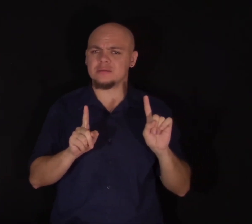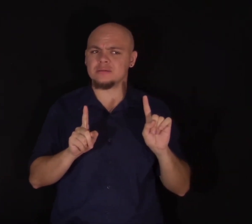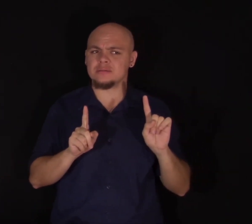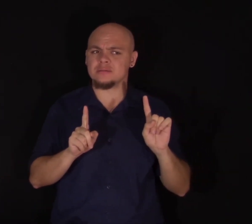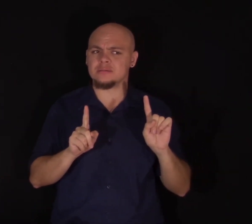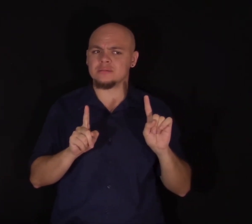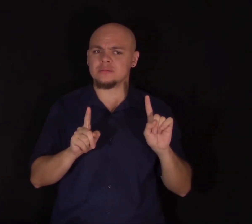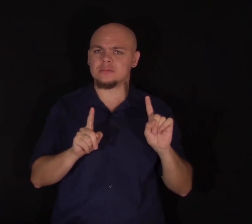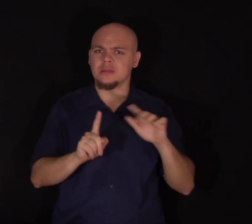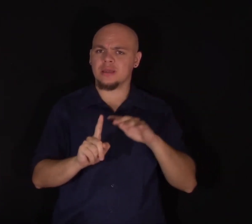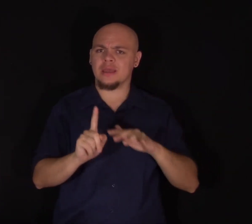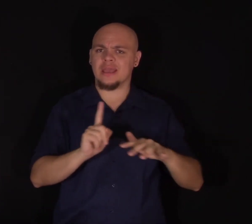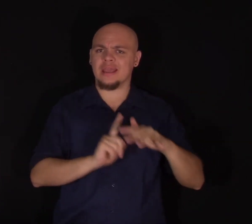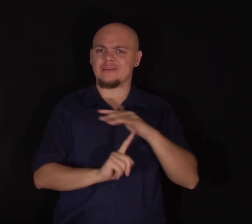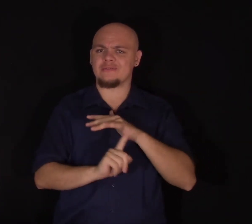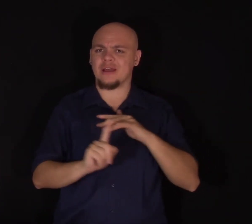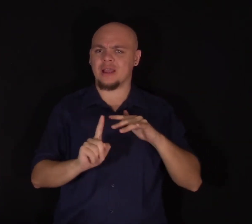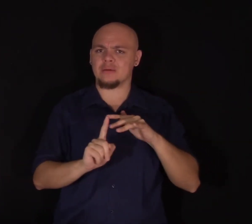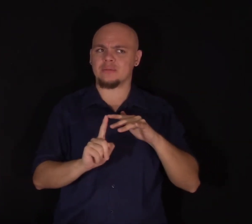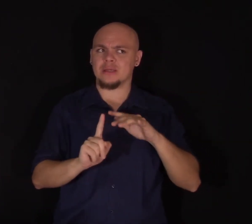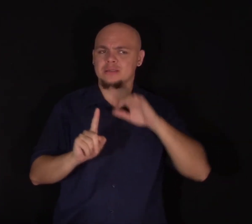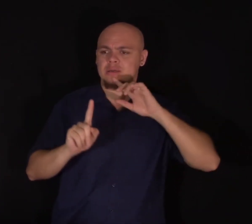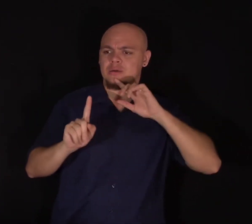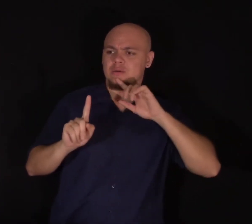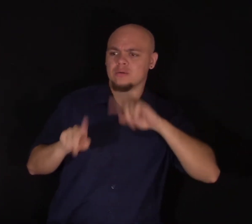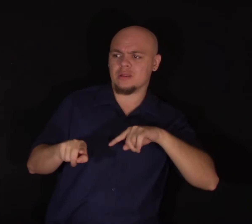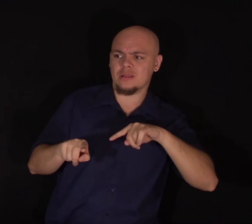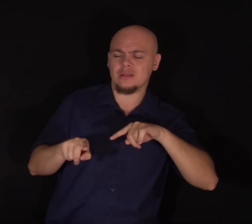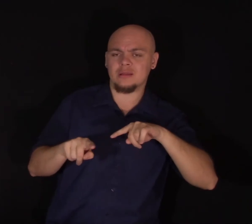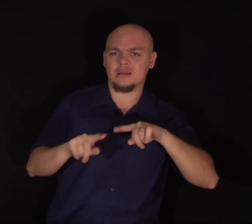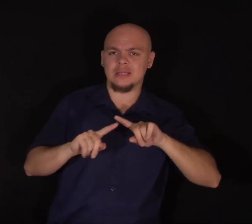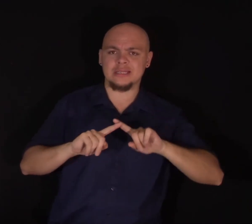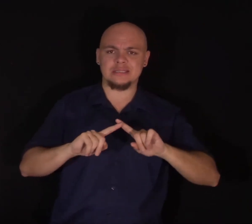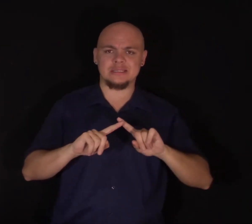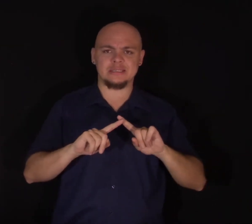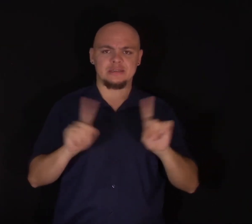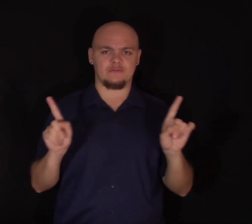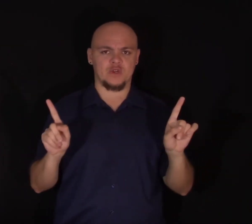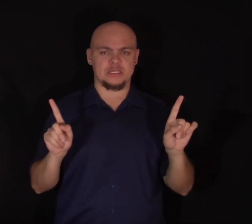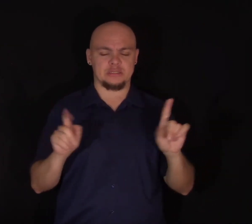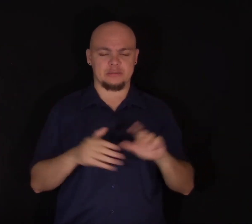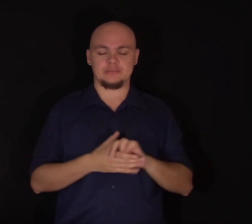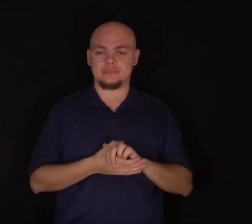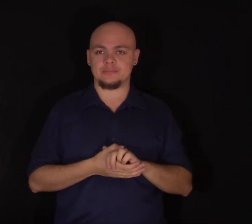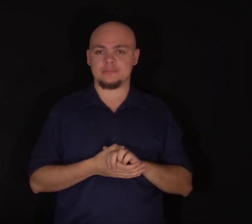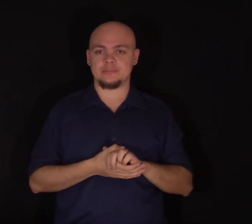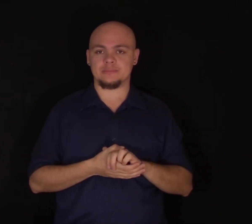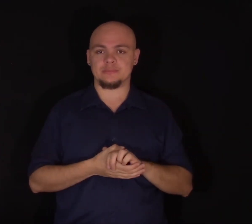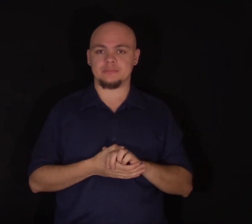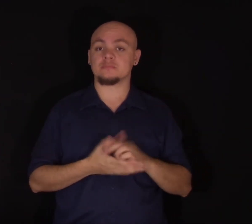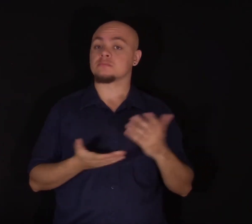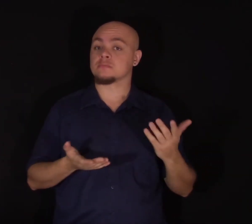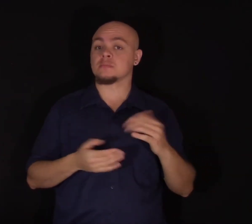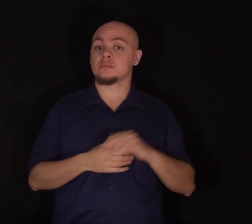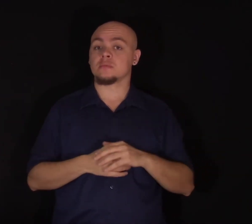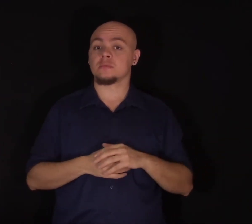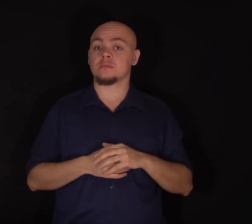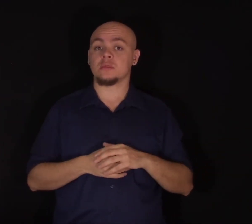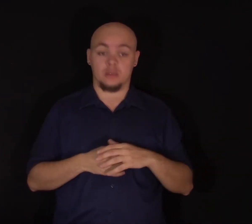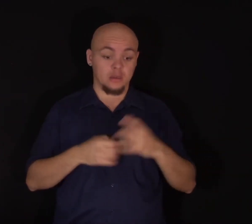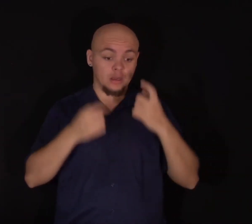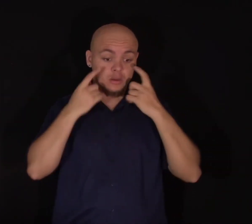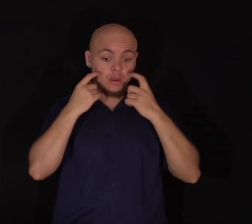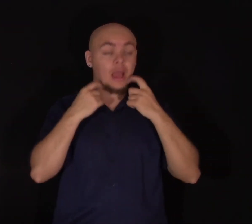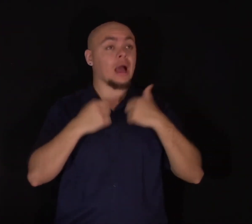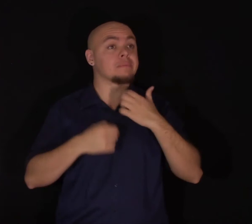their environment is not met with those same cause and effect situations? Instead, what about when a baby is met with,